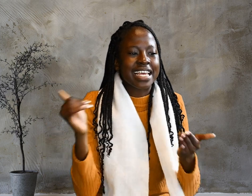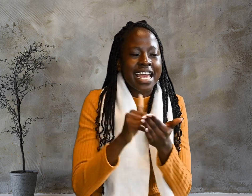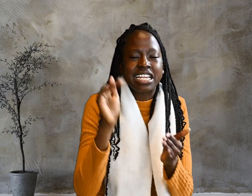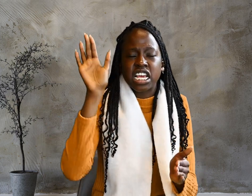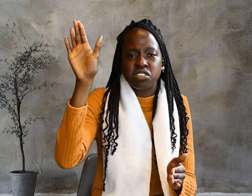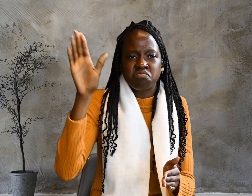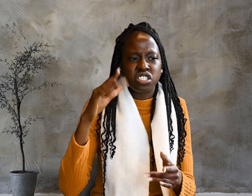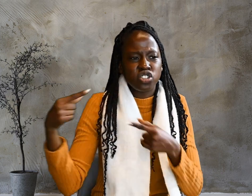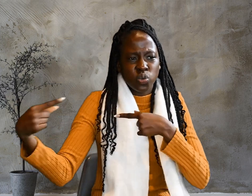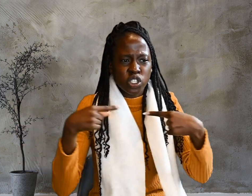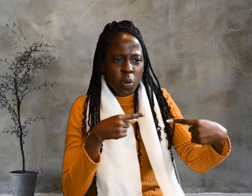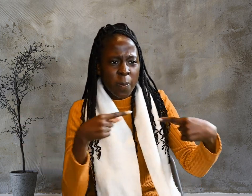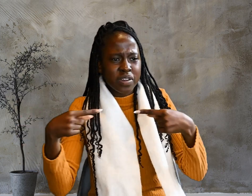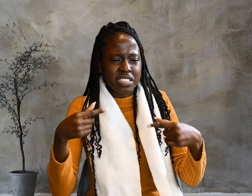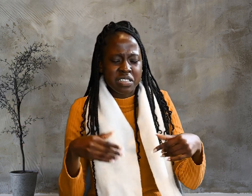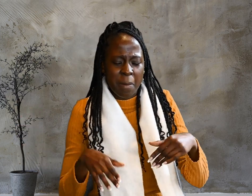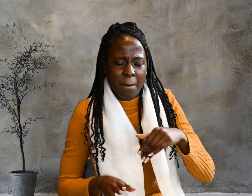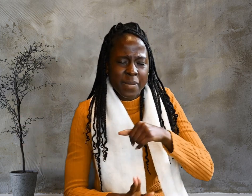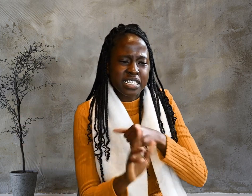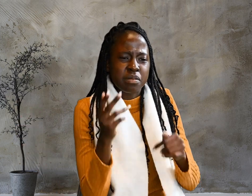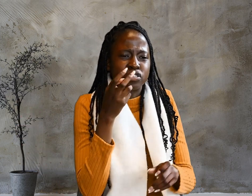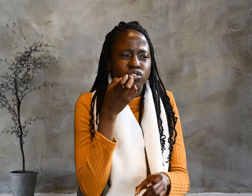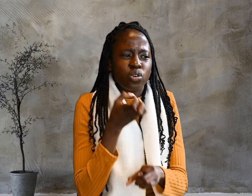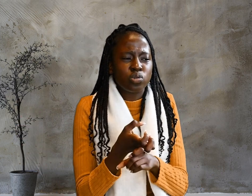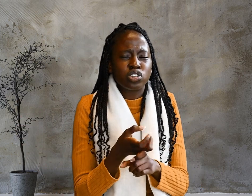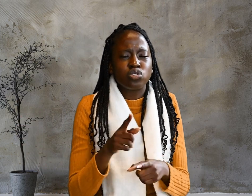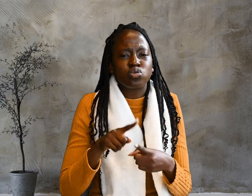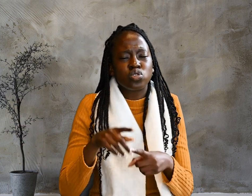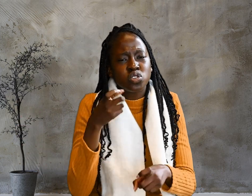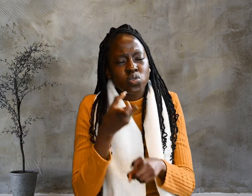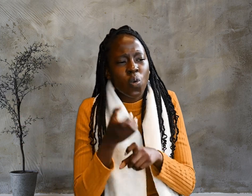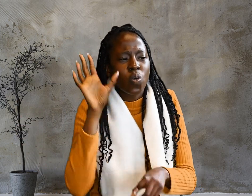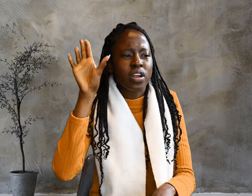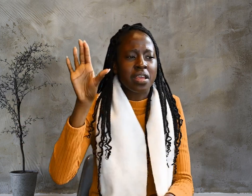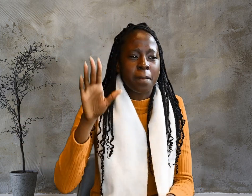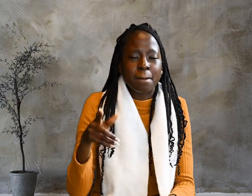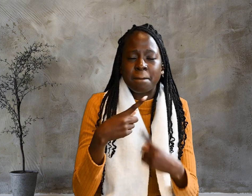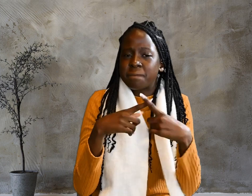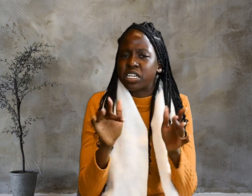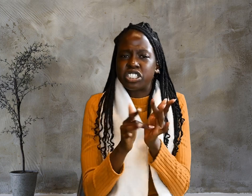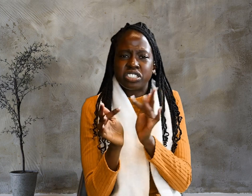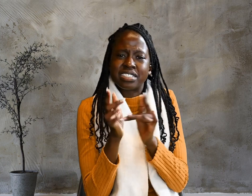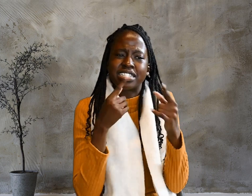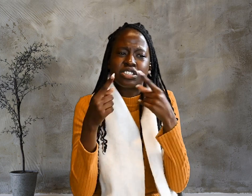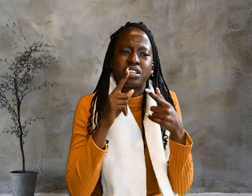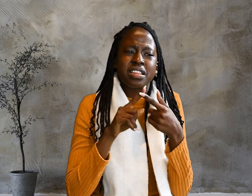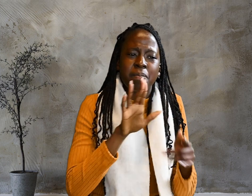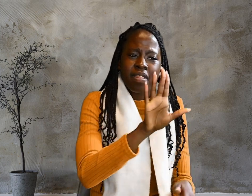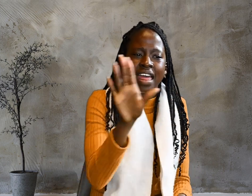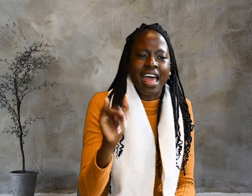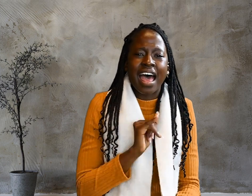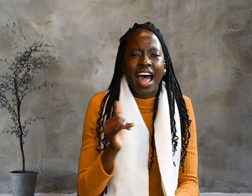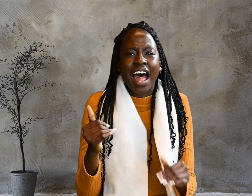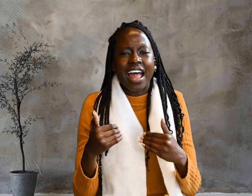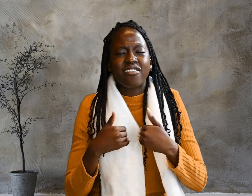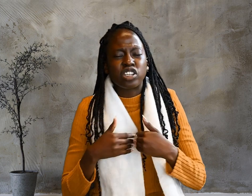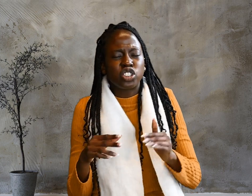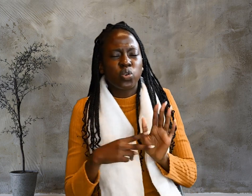Again, his Jewish opponents picked up stones to stone him. But Jesus said to them, "I have shown